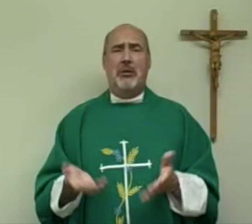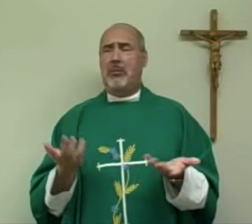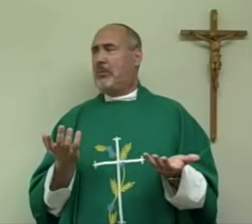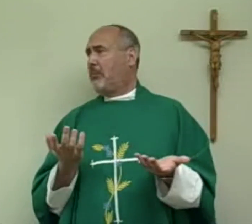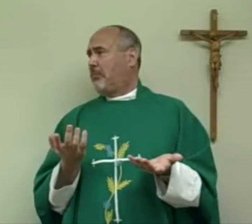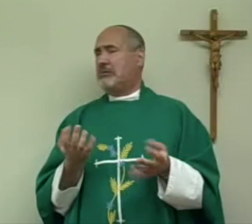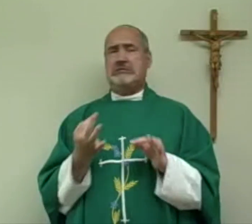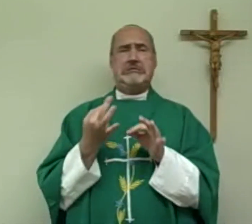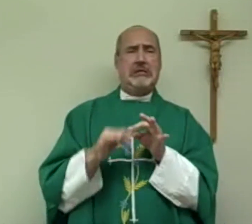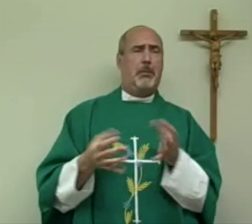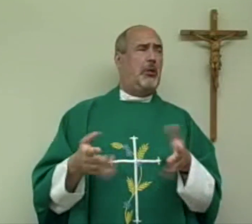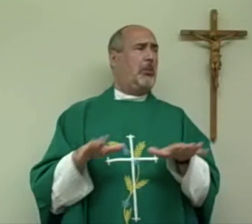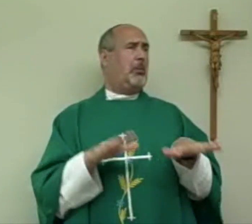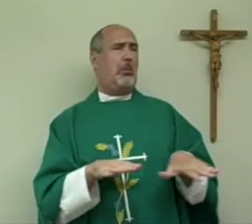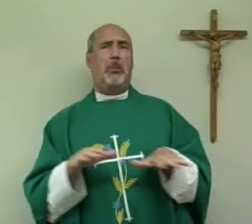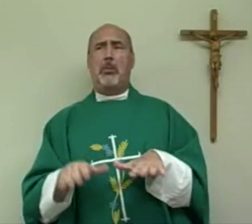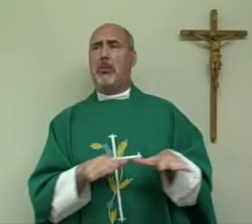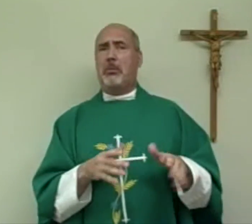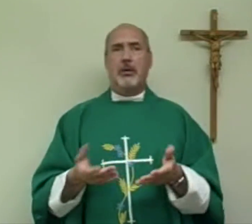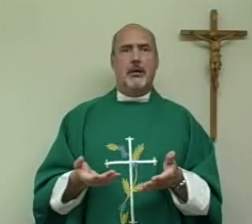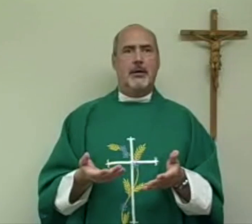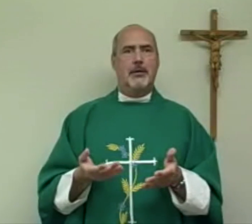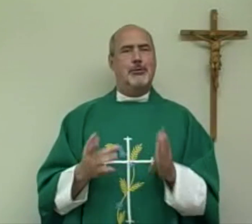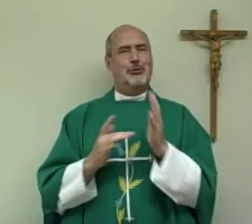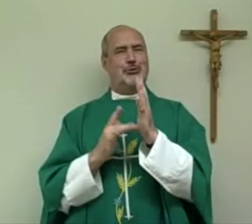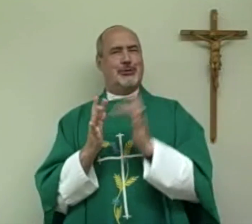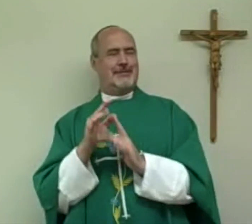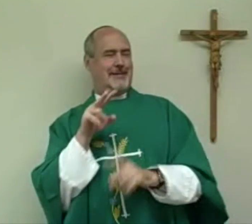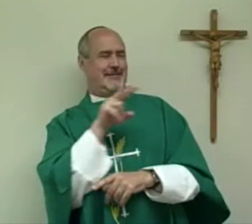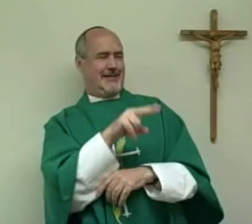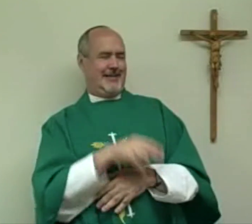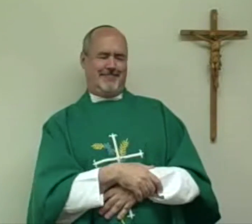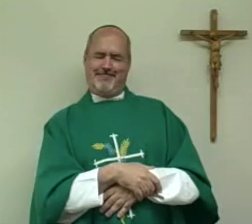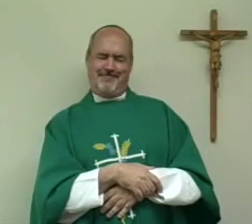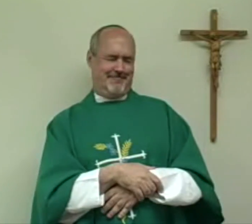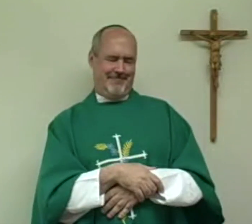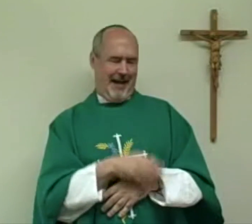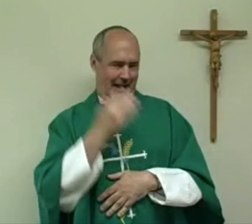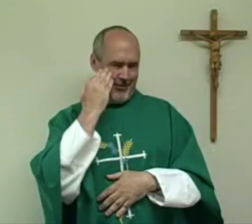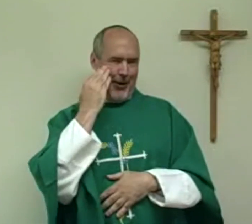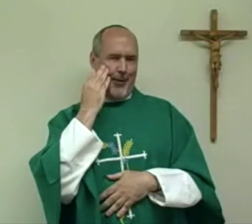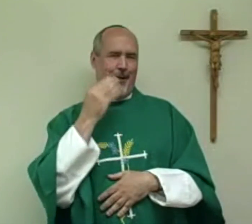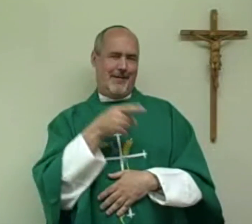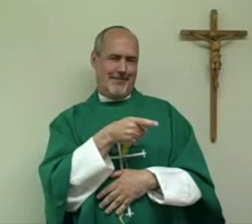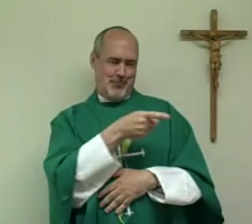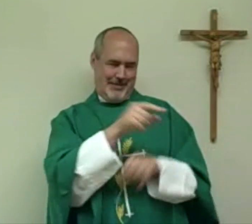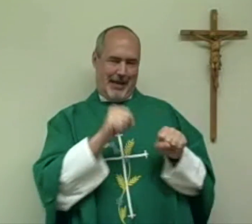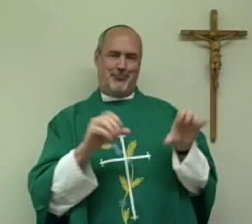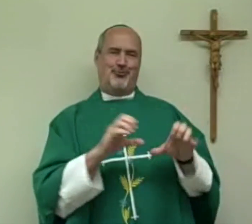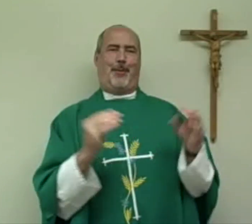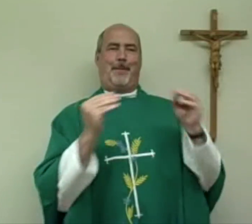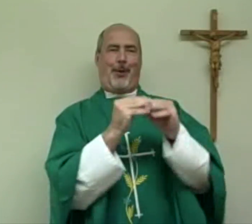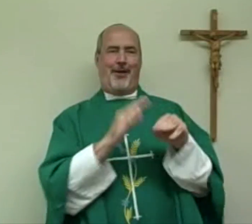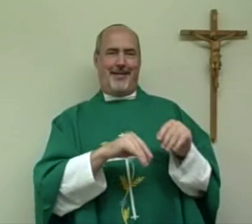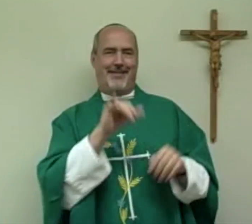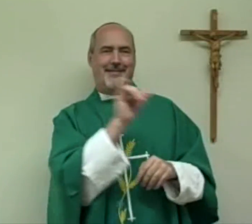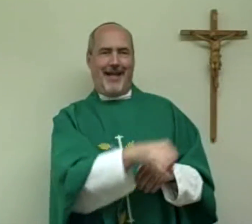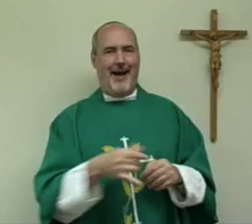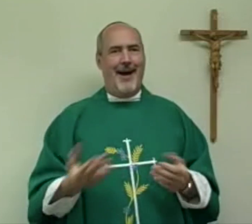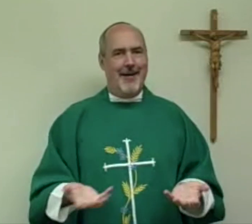Peter was a fisherman leading a simple, quiet life. And when Jesus looked at him, He knew that Peter could